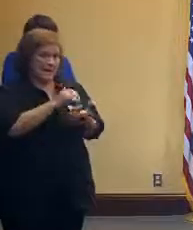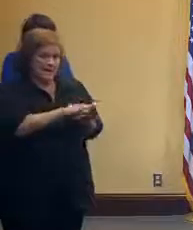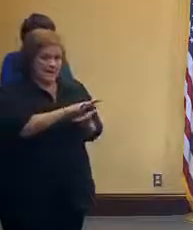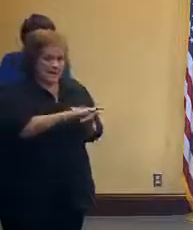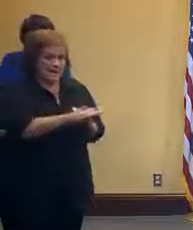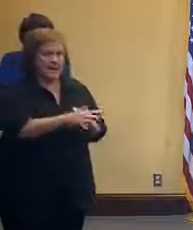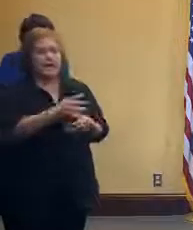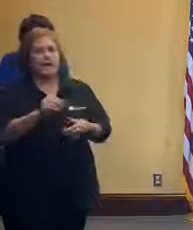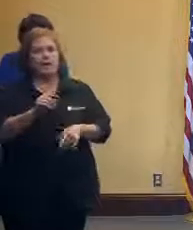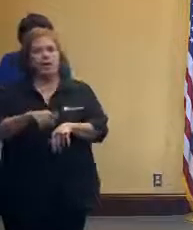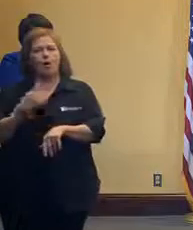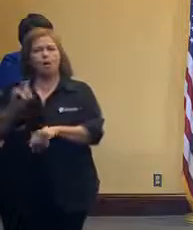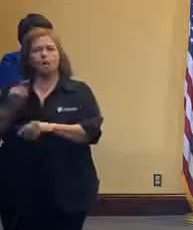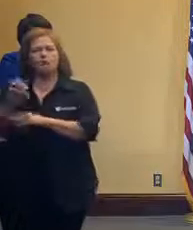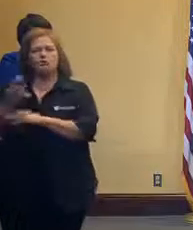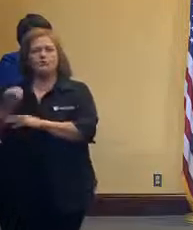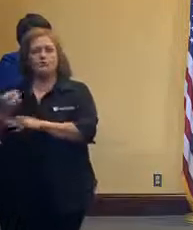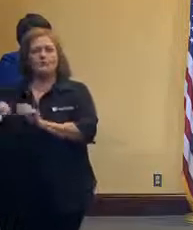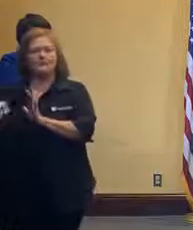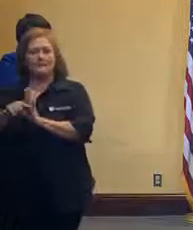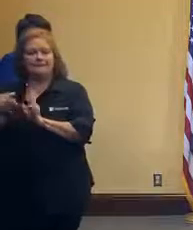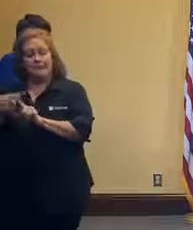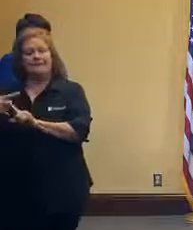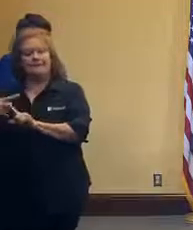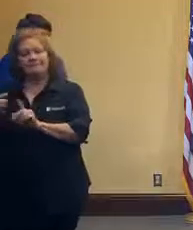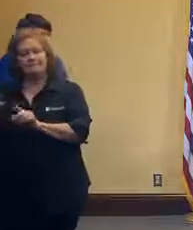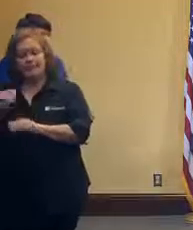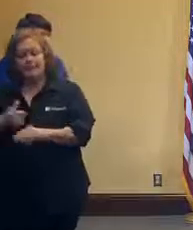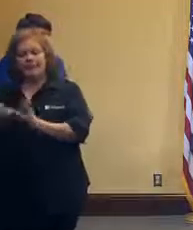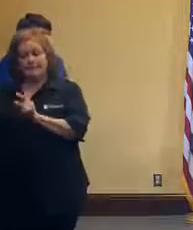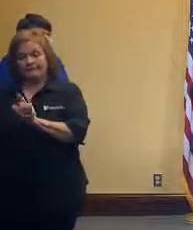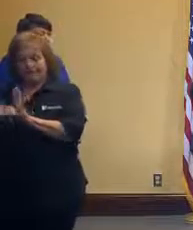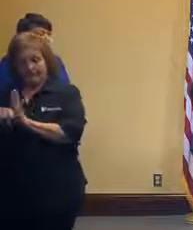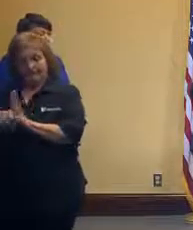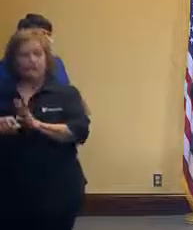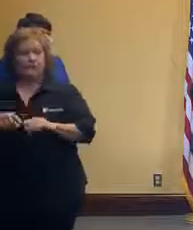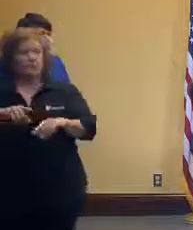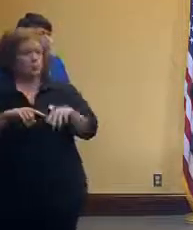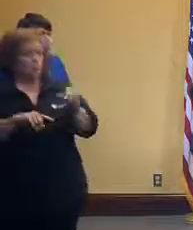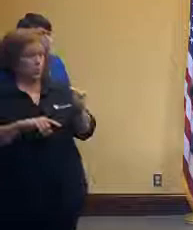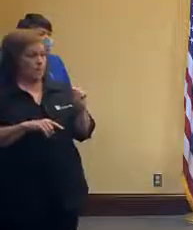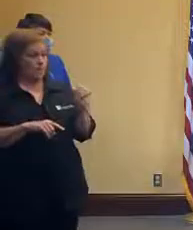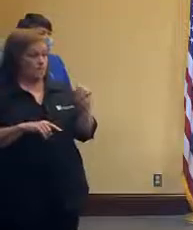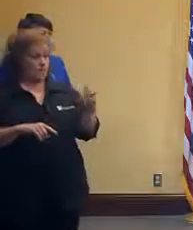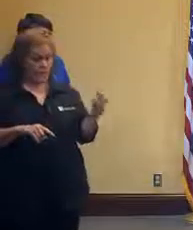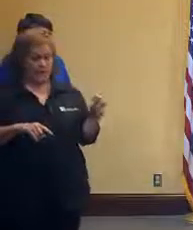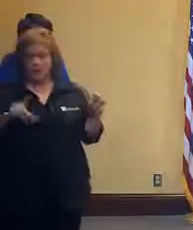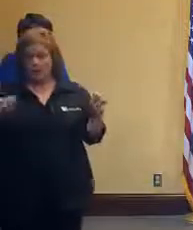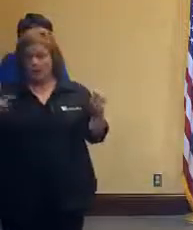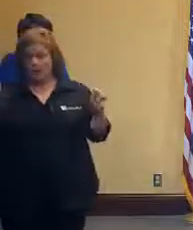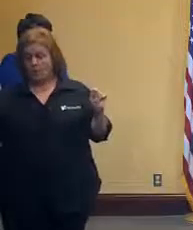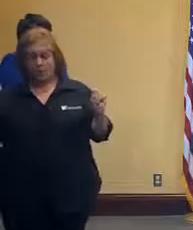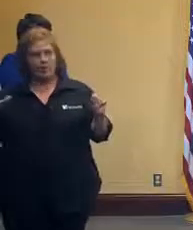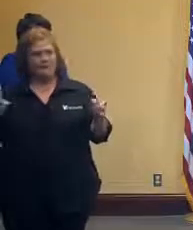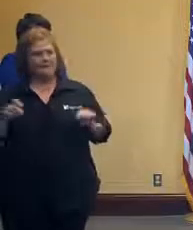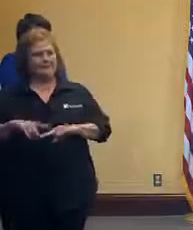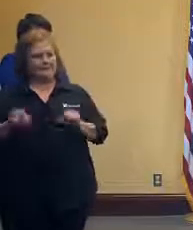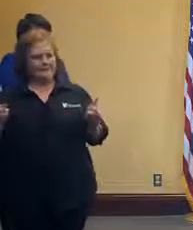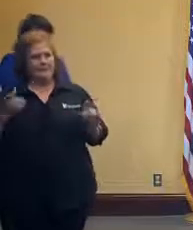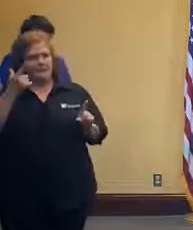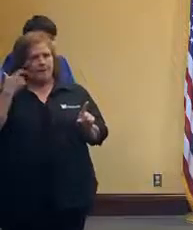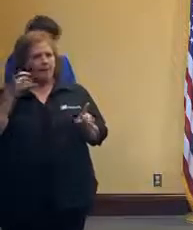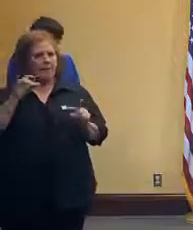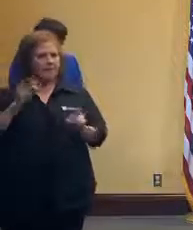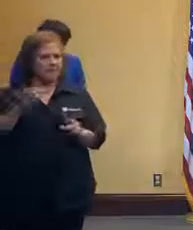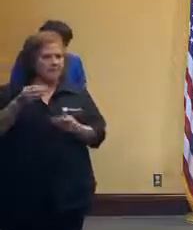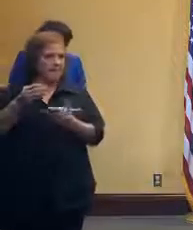your long-term deficit. So why 2020 is going to be viewed differently than 2021 is simply because of your cash flow and